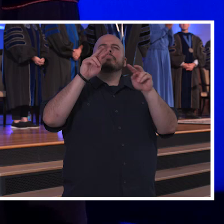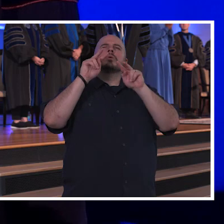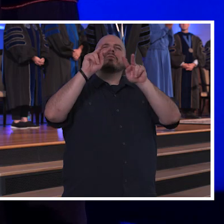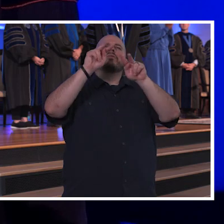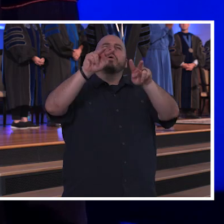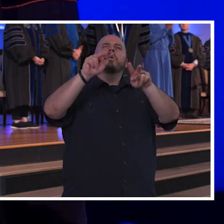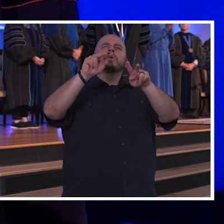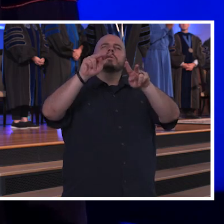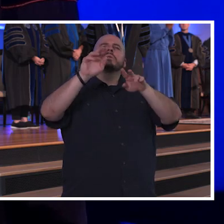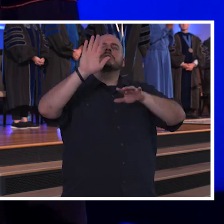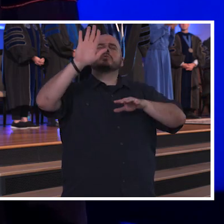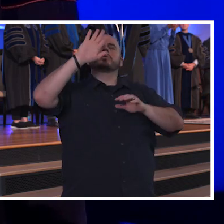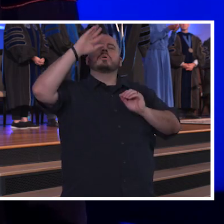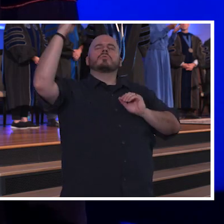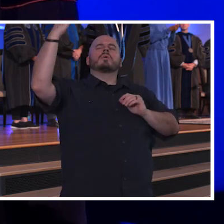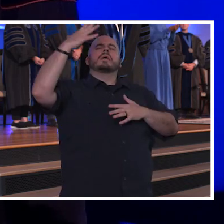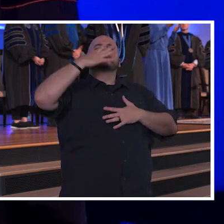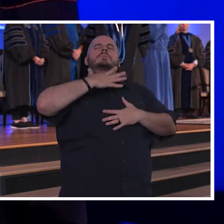grace.